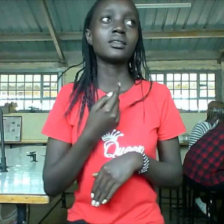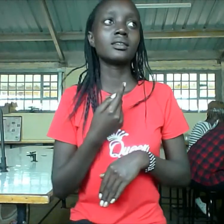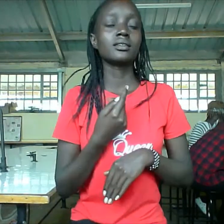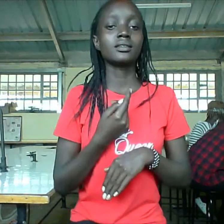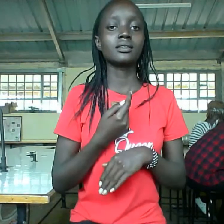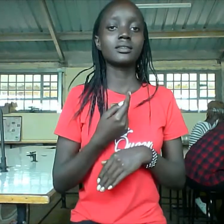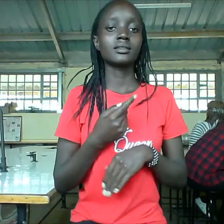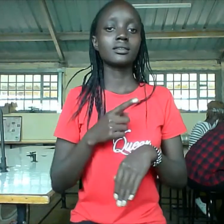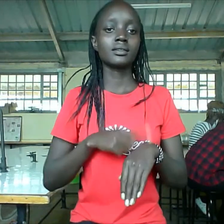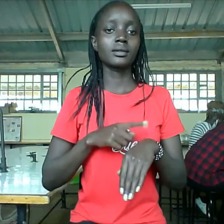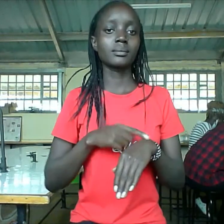observing the miracle.